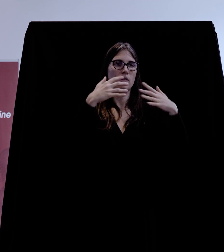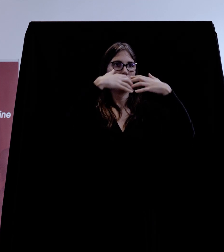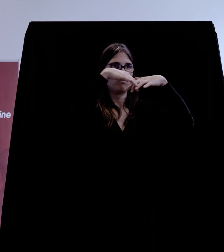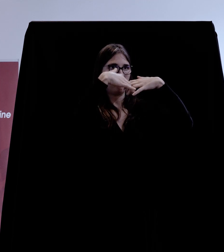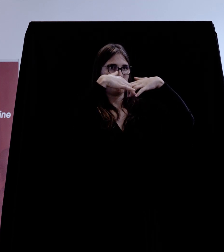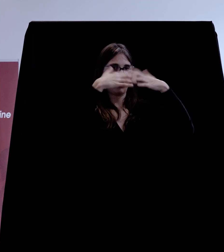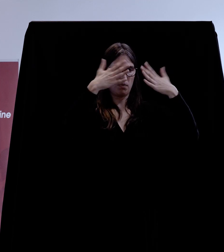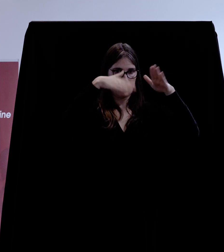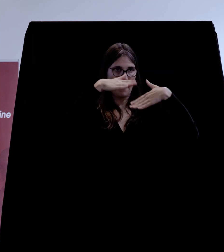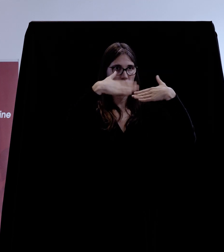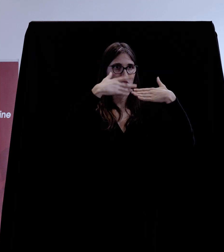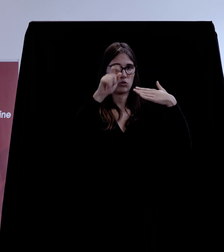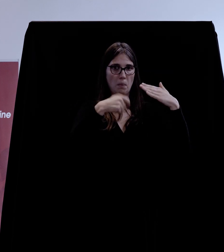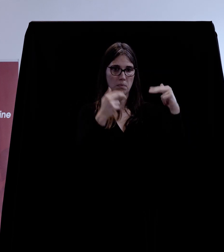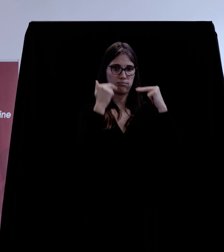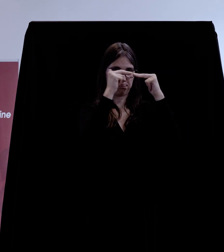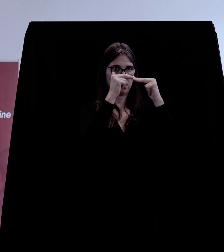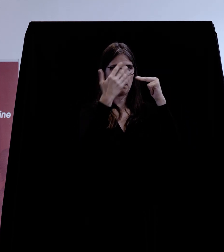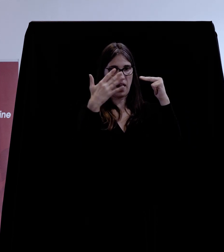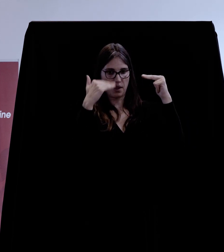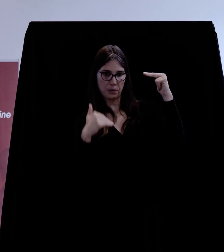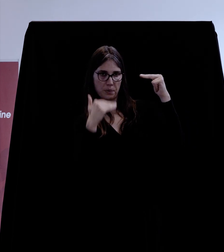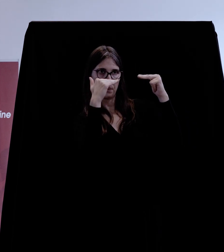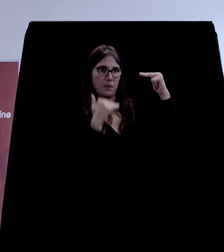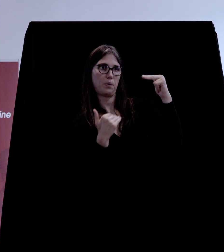we have reason to expect our kids may do okay in school,